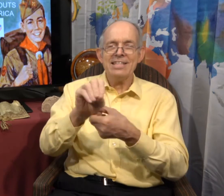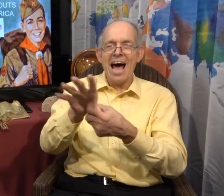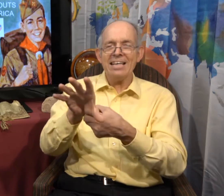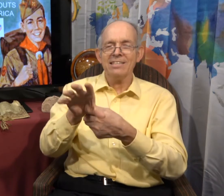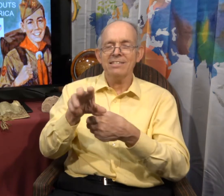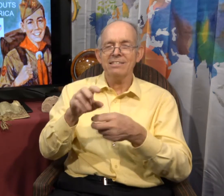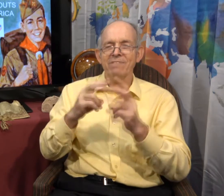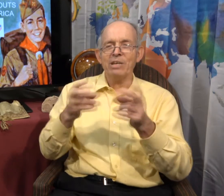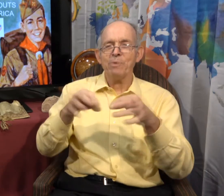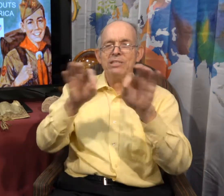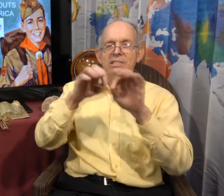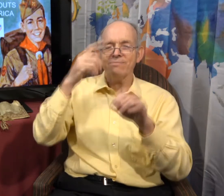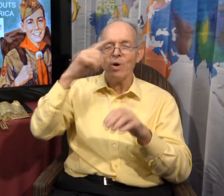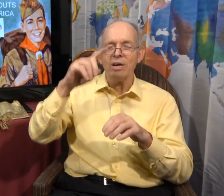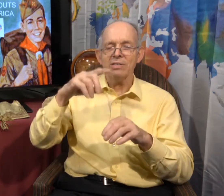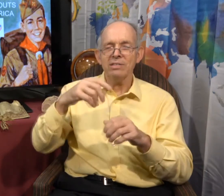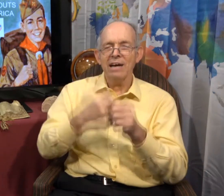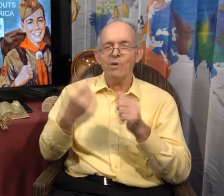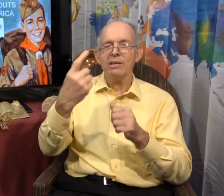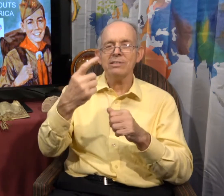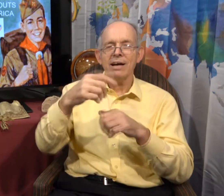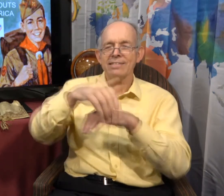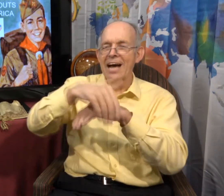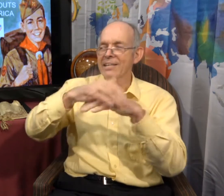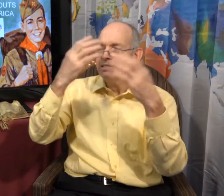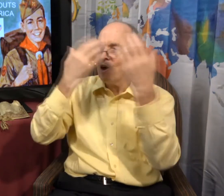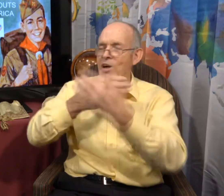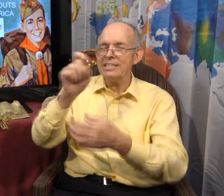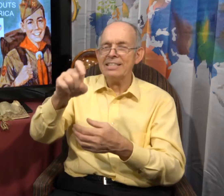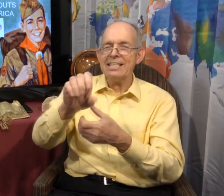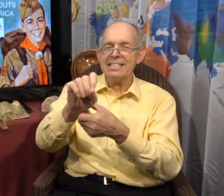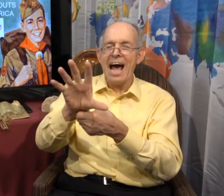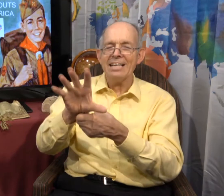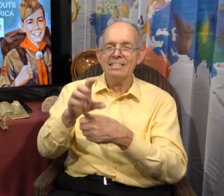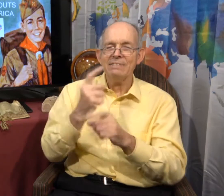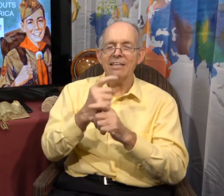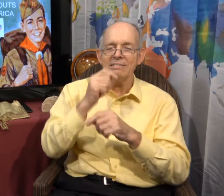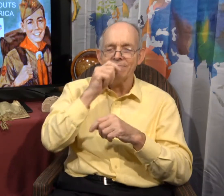Night. Very pretty for everyone. Night. Night. Right?